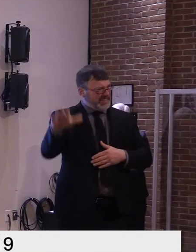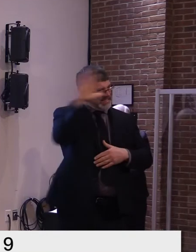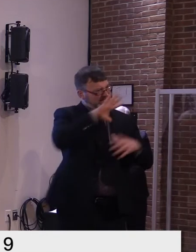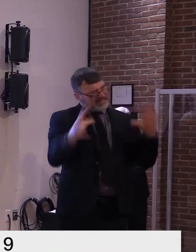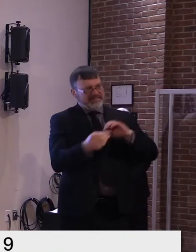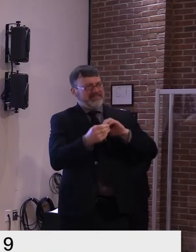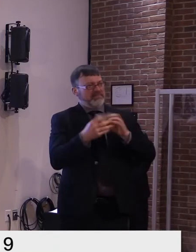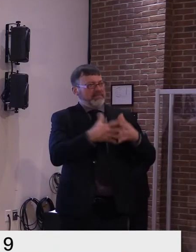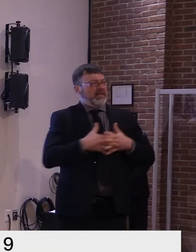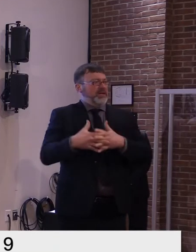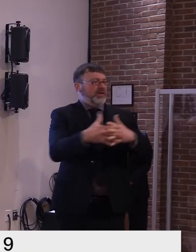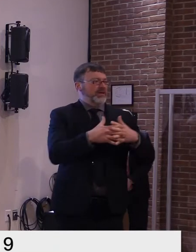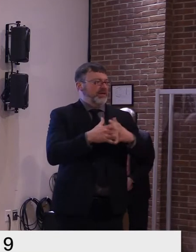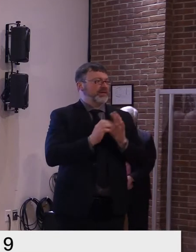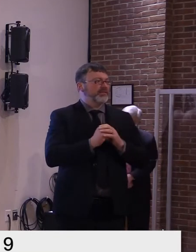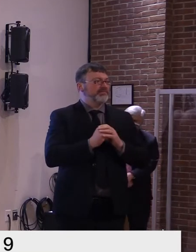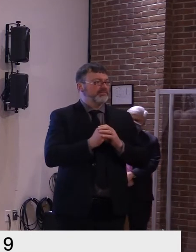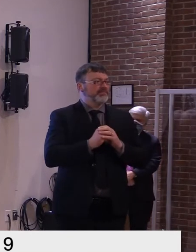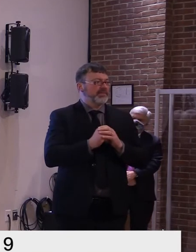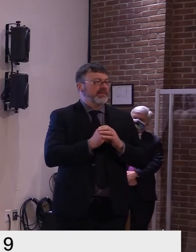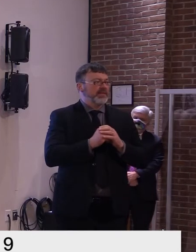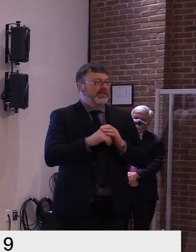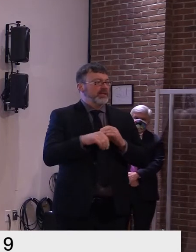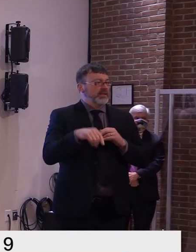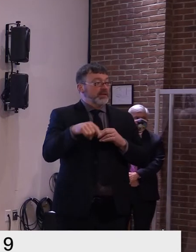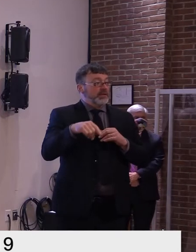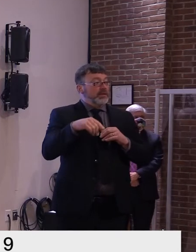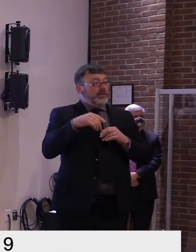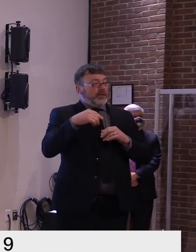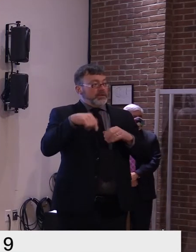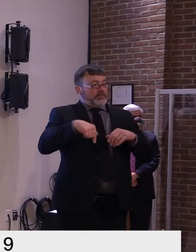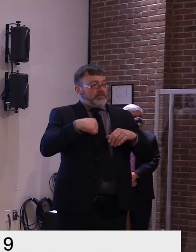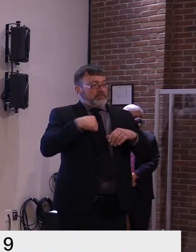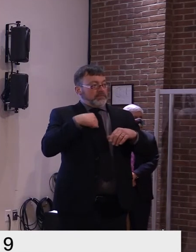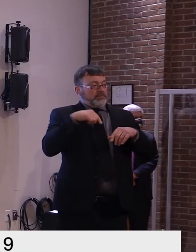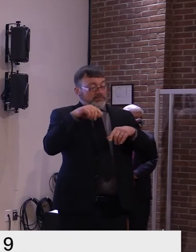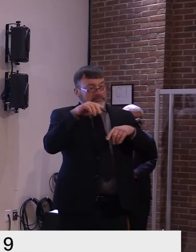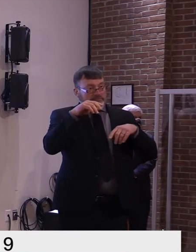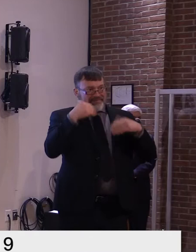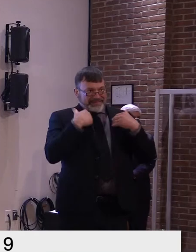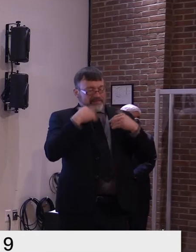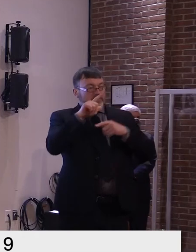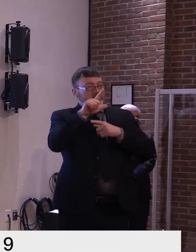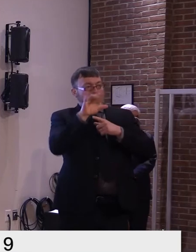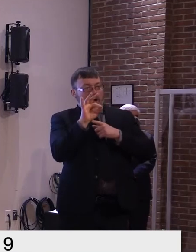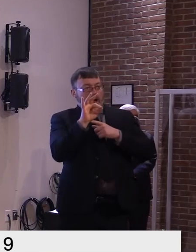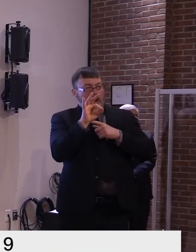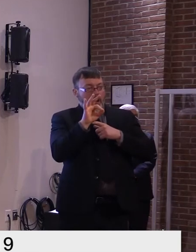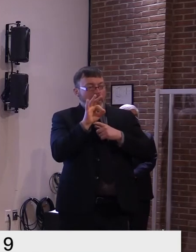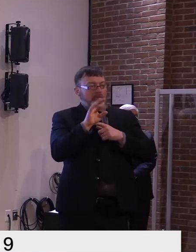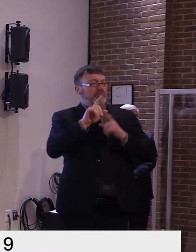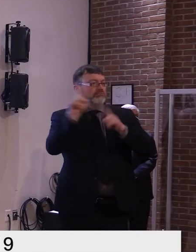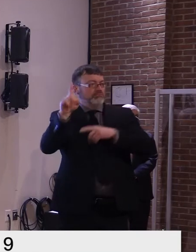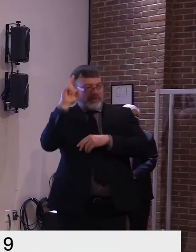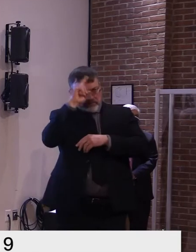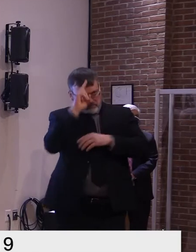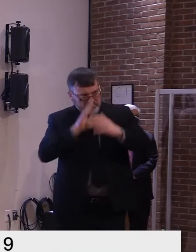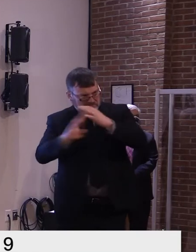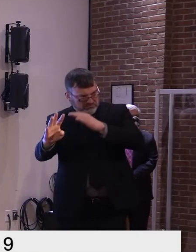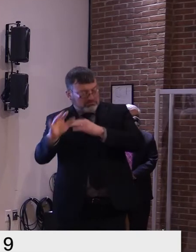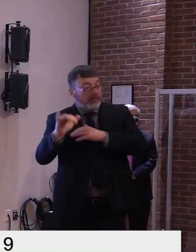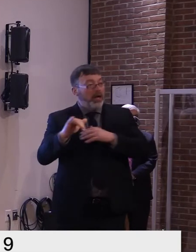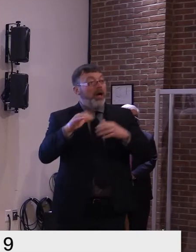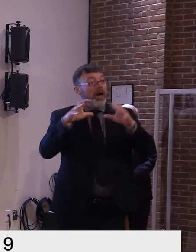in the hospital and 8 in the ICU. The range we're seeing in numbers of hospitalized patients